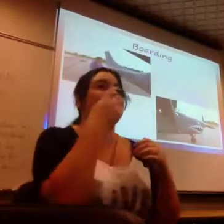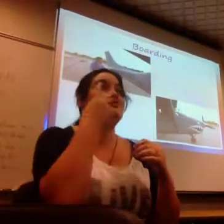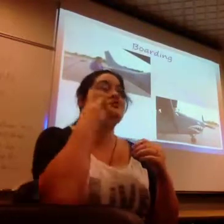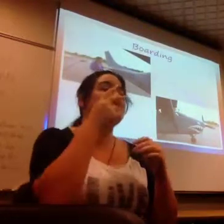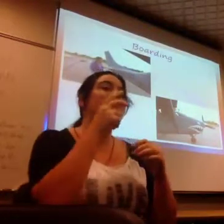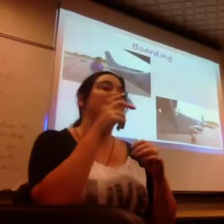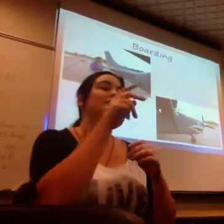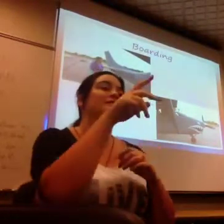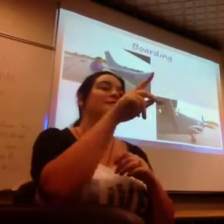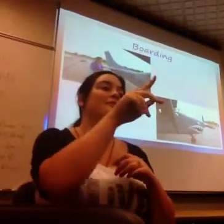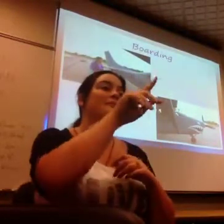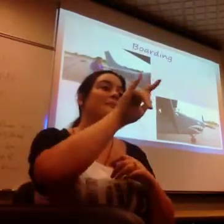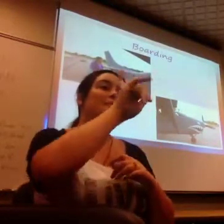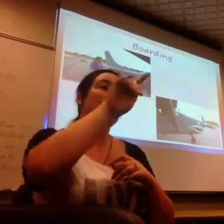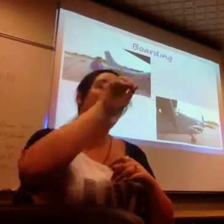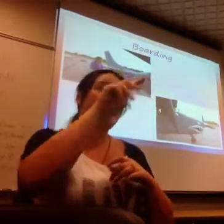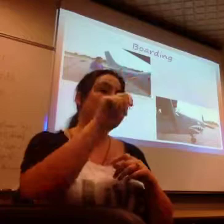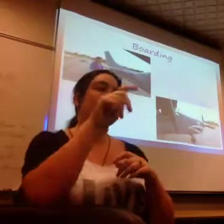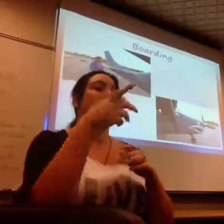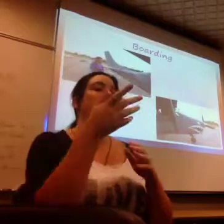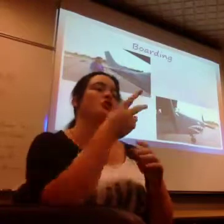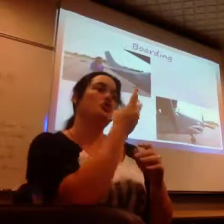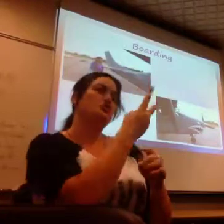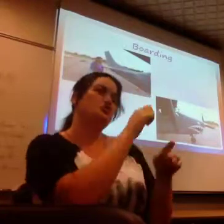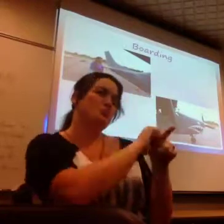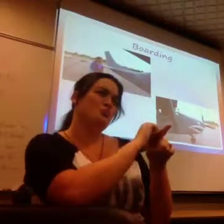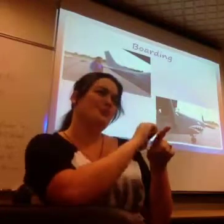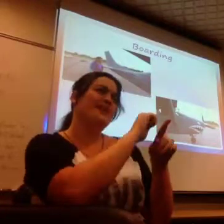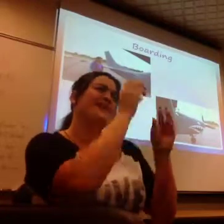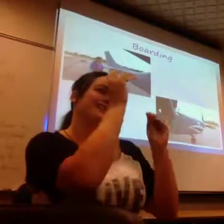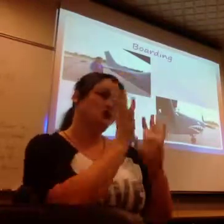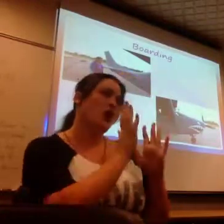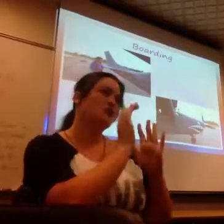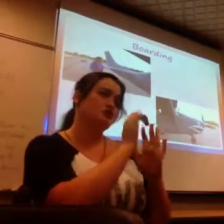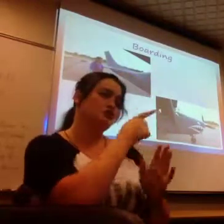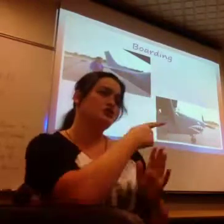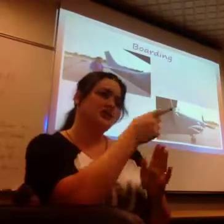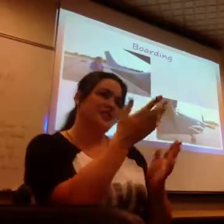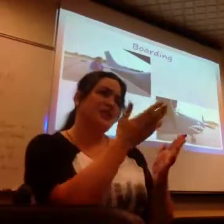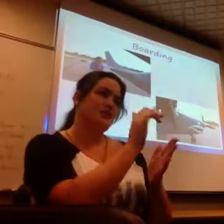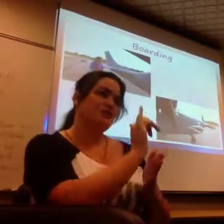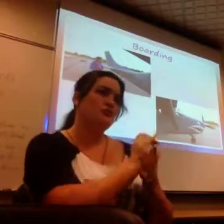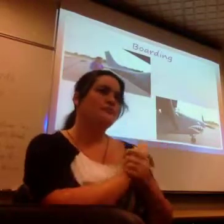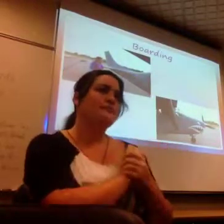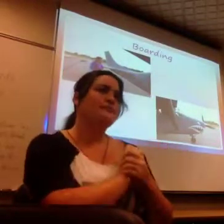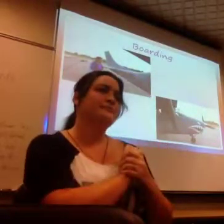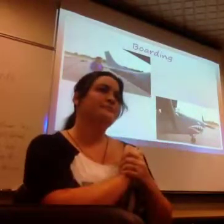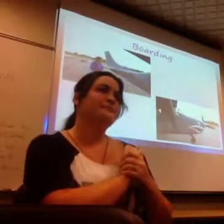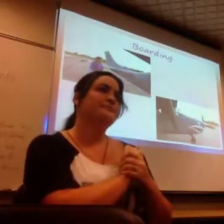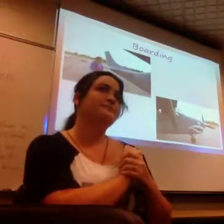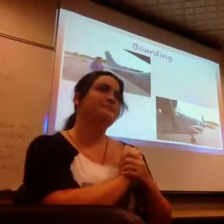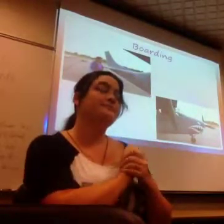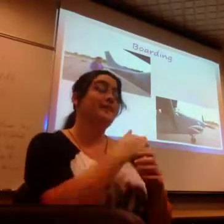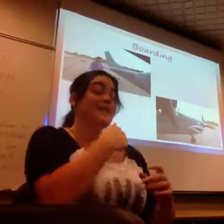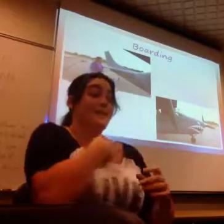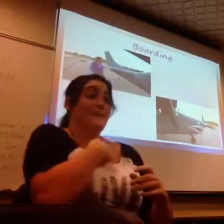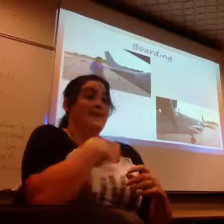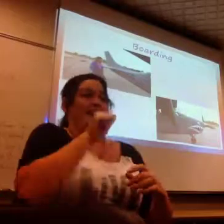2 instructors. I ended up going with some other random old guy. 2 instructors, and then me and the other guy, and